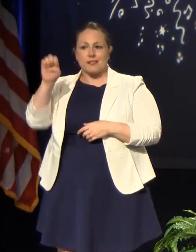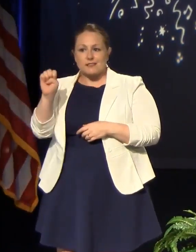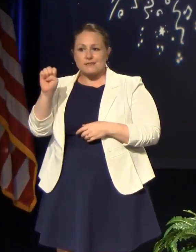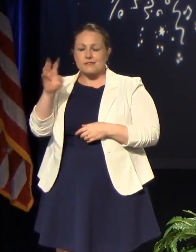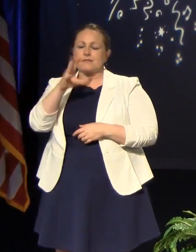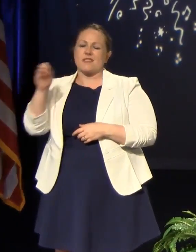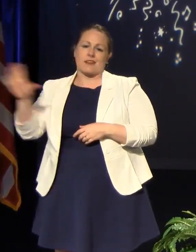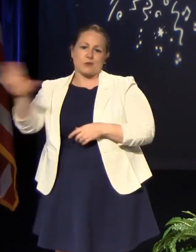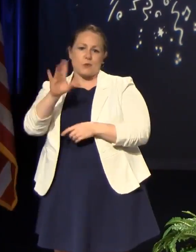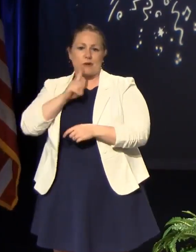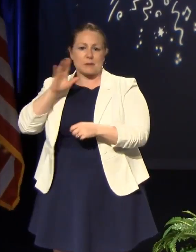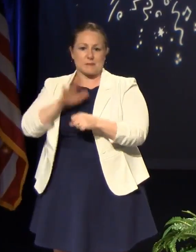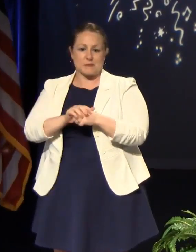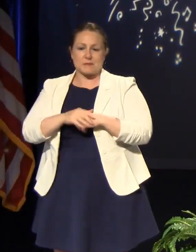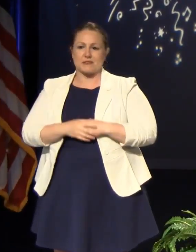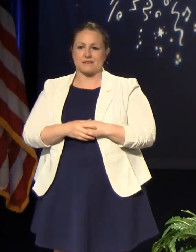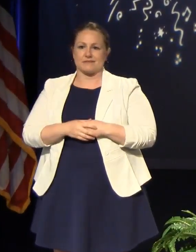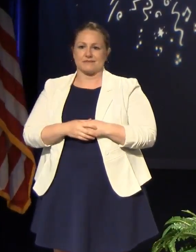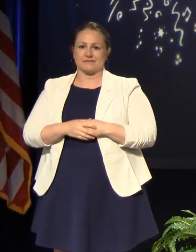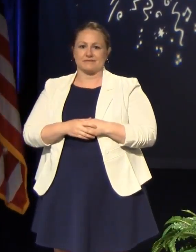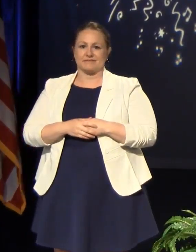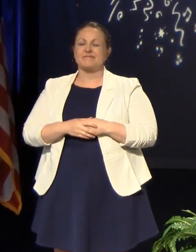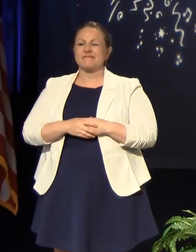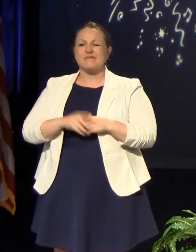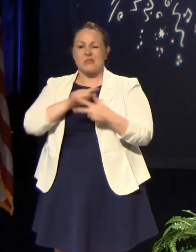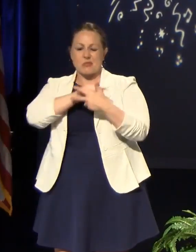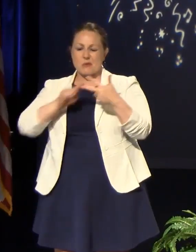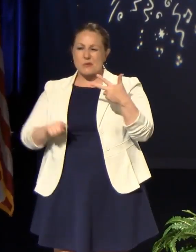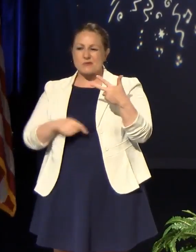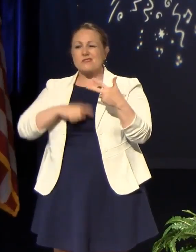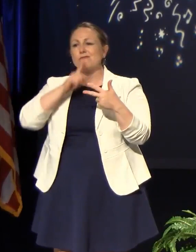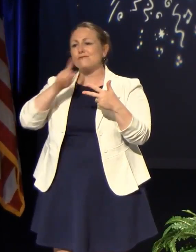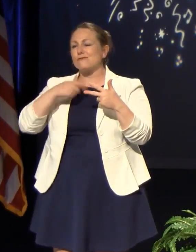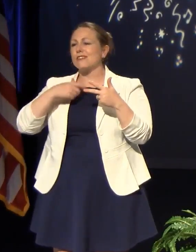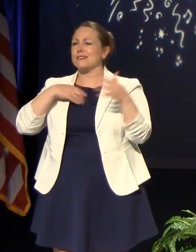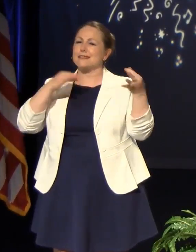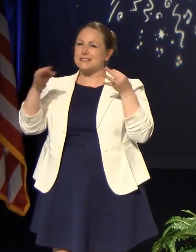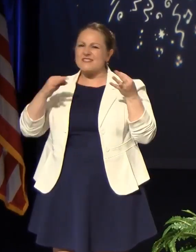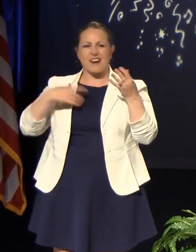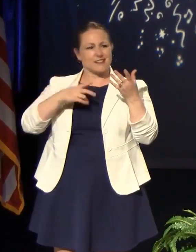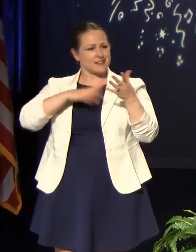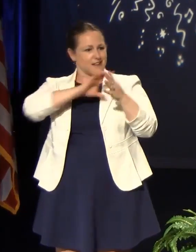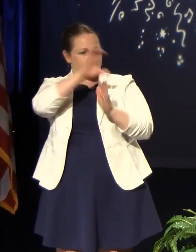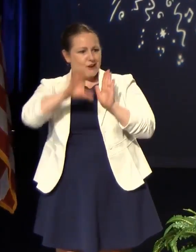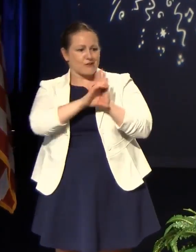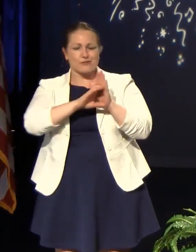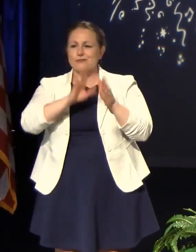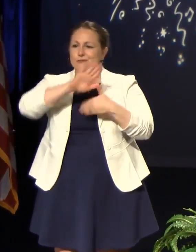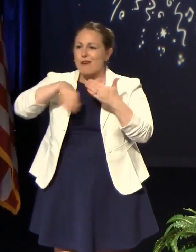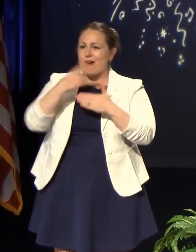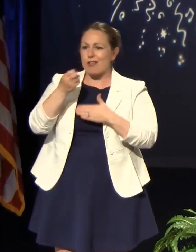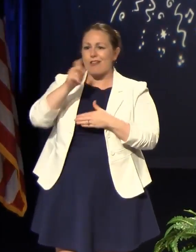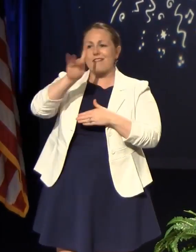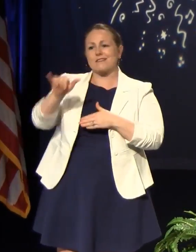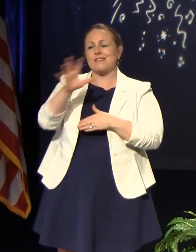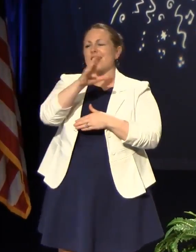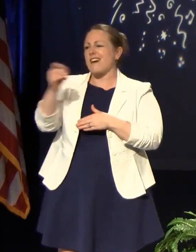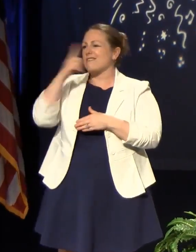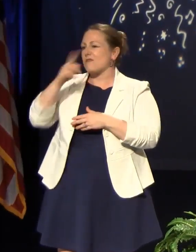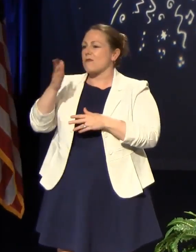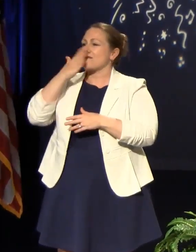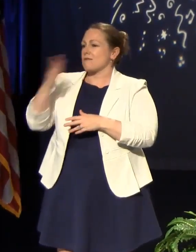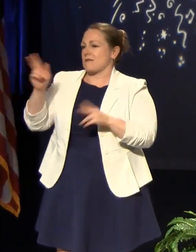all qualities that define what it means not only to be a Husky, but a good person. The class of 2020 will be remembered for